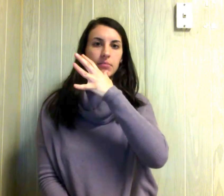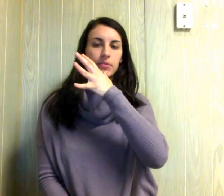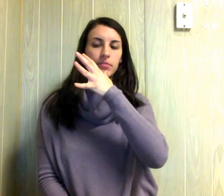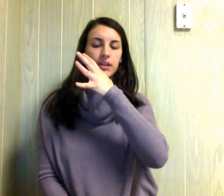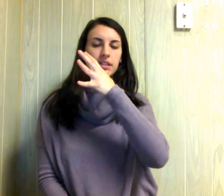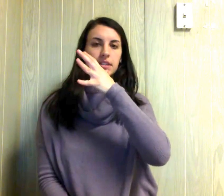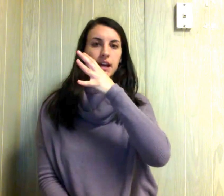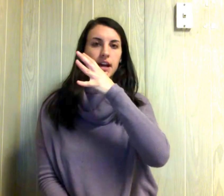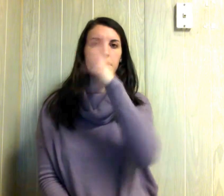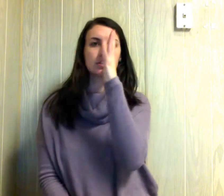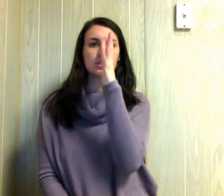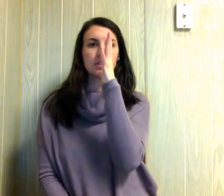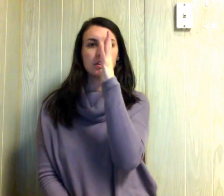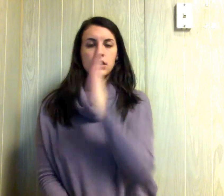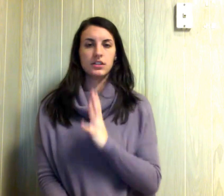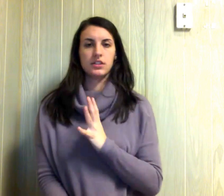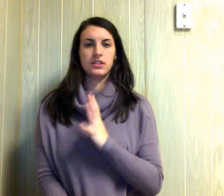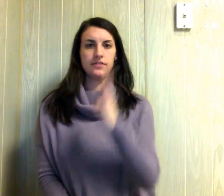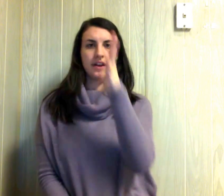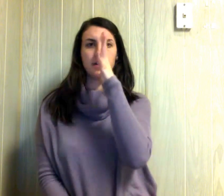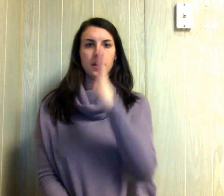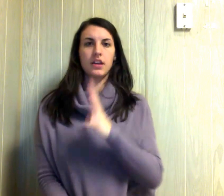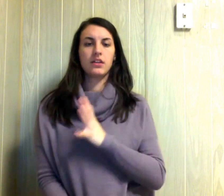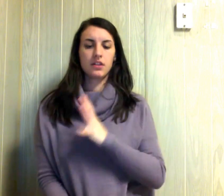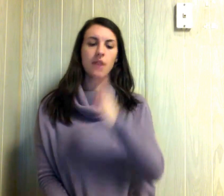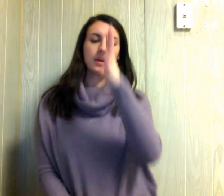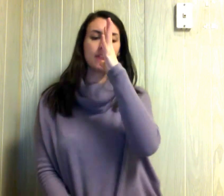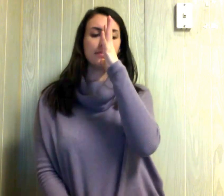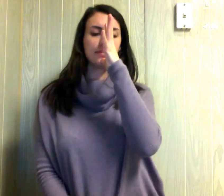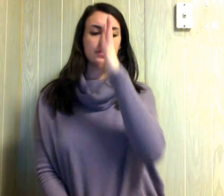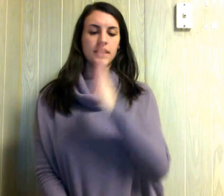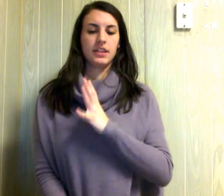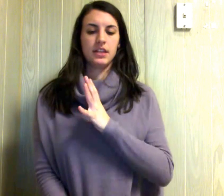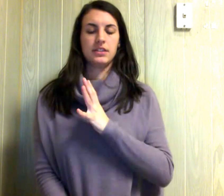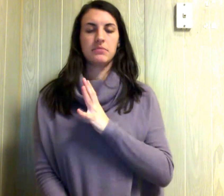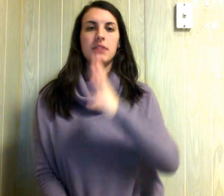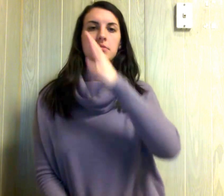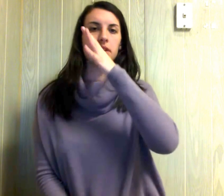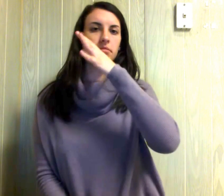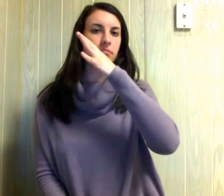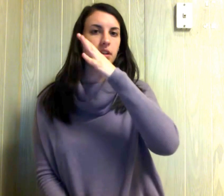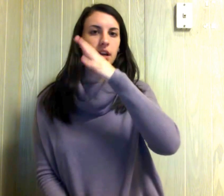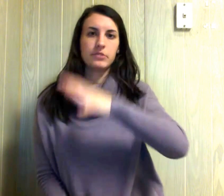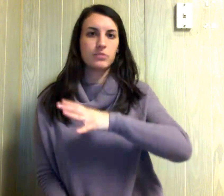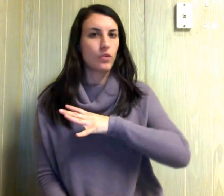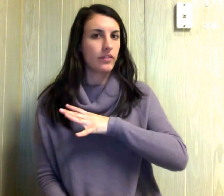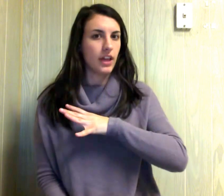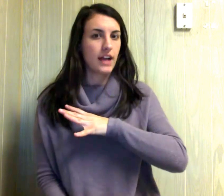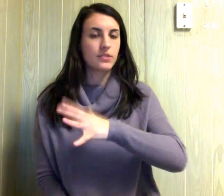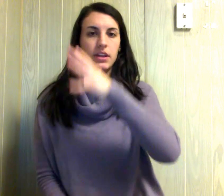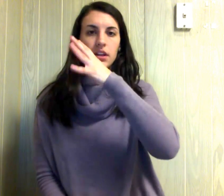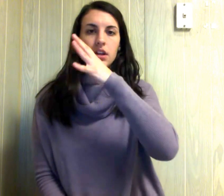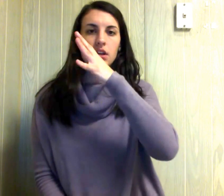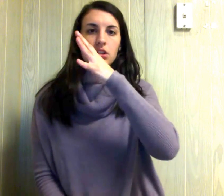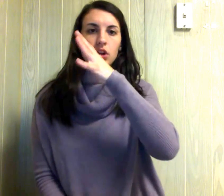mine to the side, just because this is very, I mean, I've definitely seen this sometimes, but I'm just more relaxed with it. So